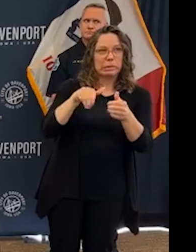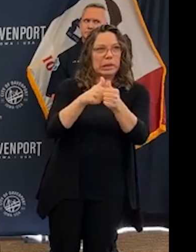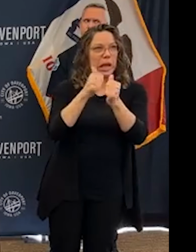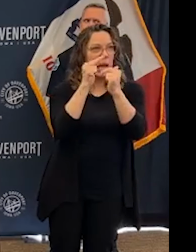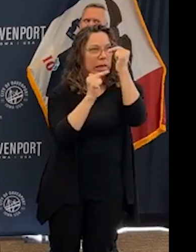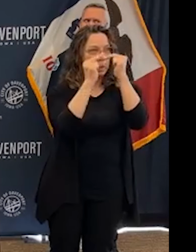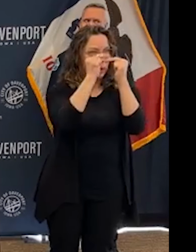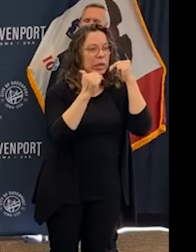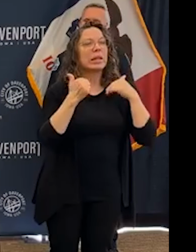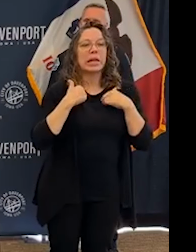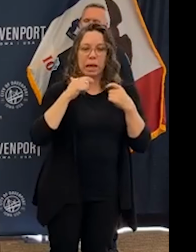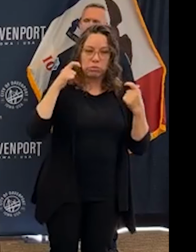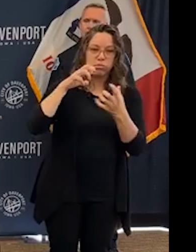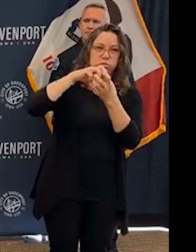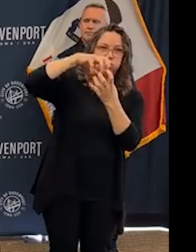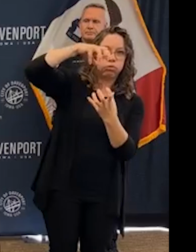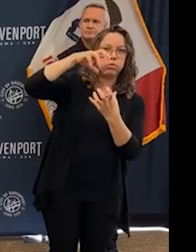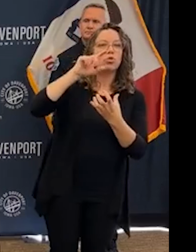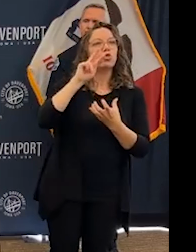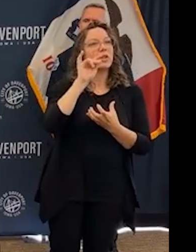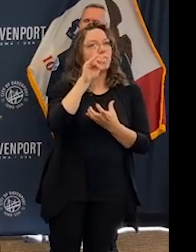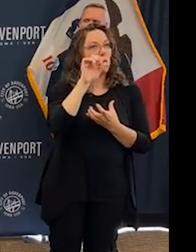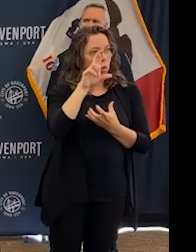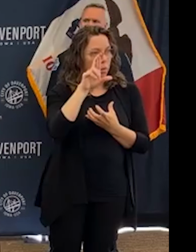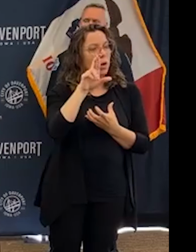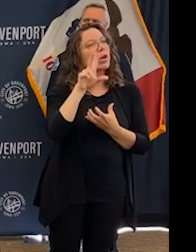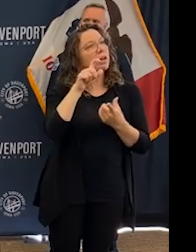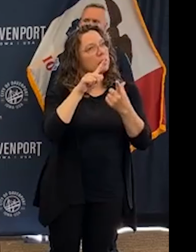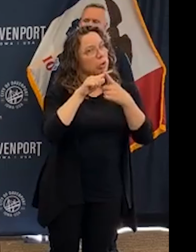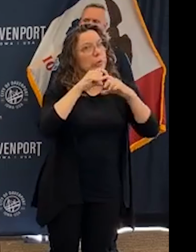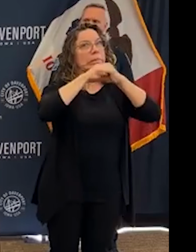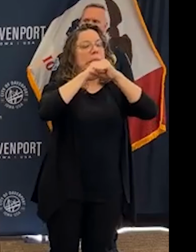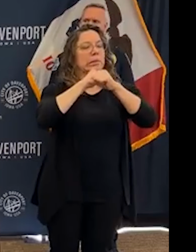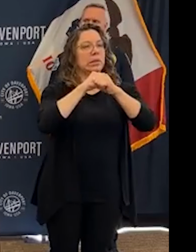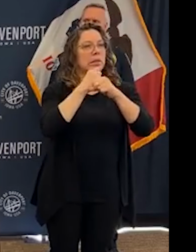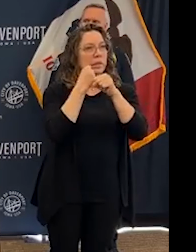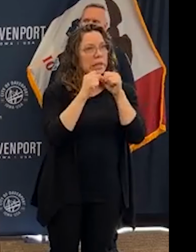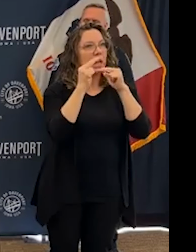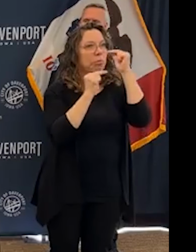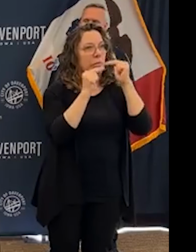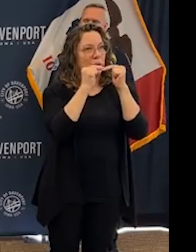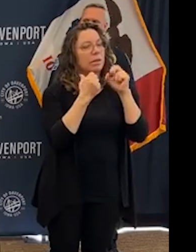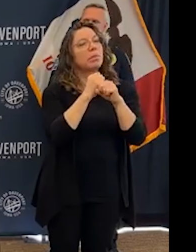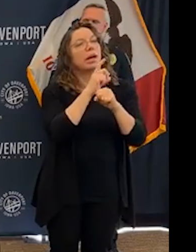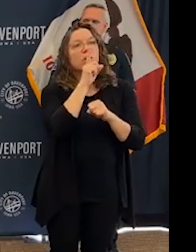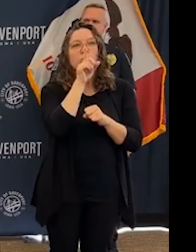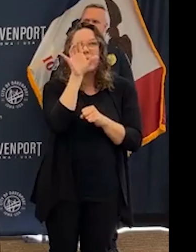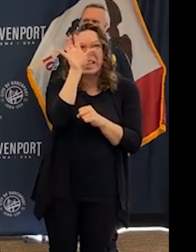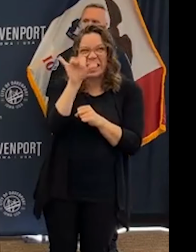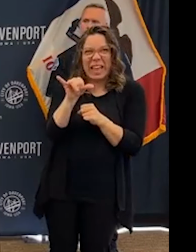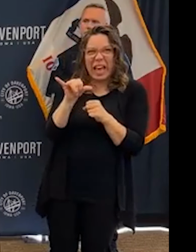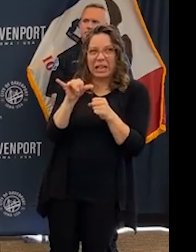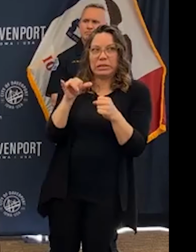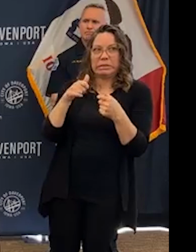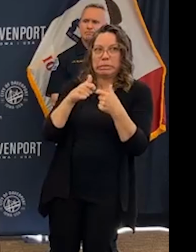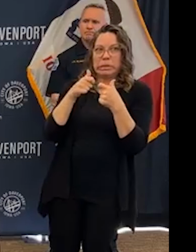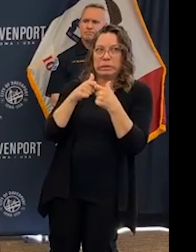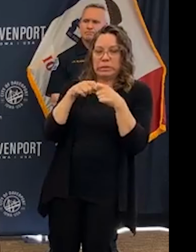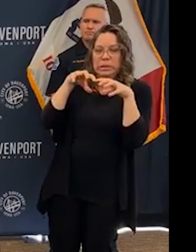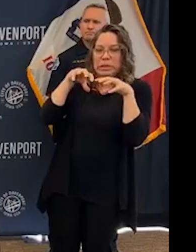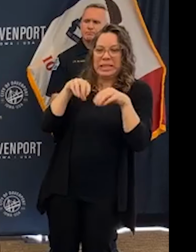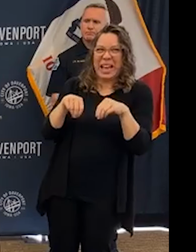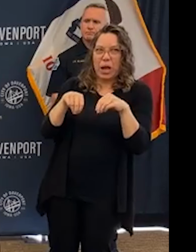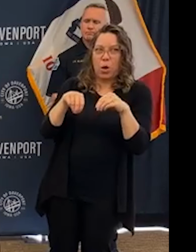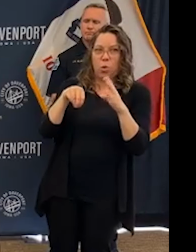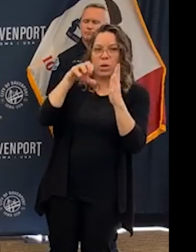us to continue with some of our shoring efforts that we have done to try to secure the building, we had to make sure that we eliminated that transformer and take that out